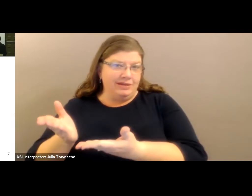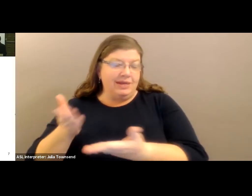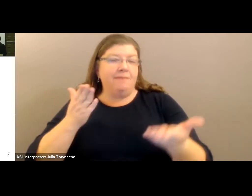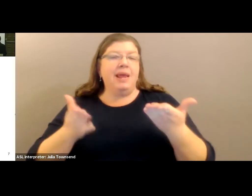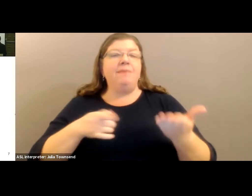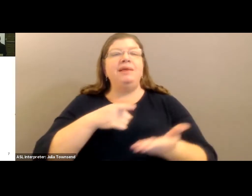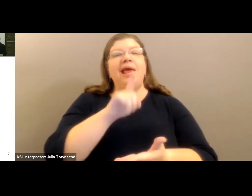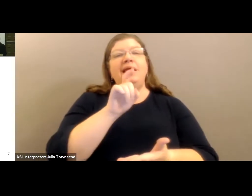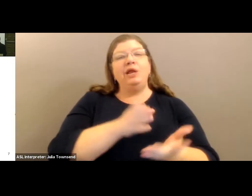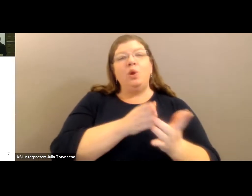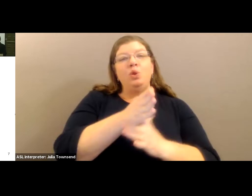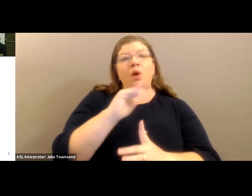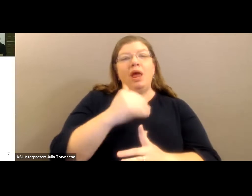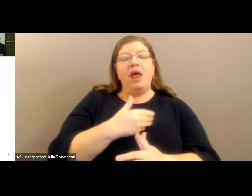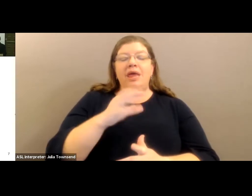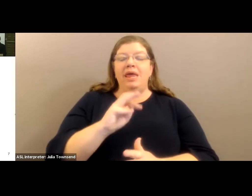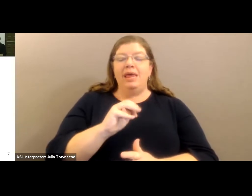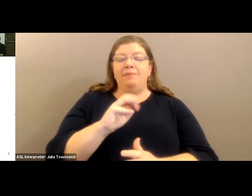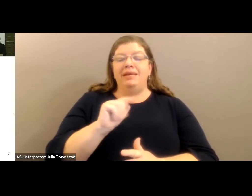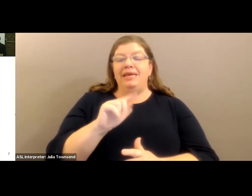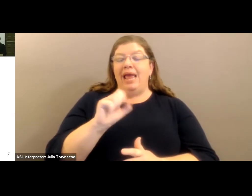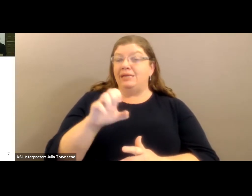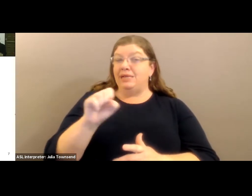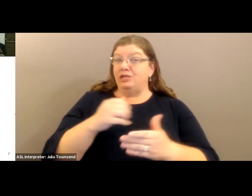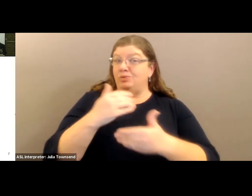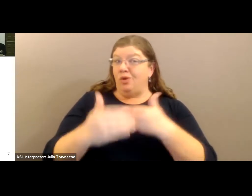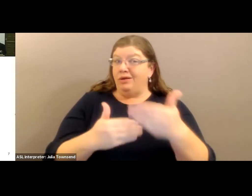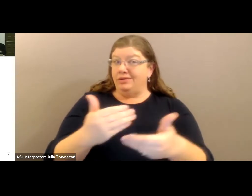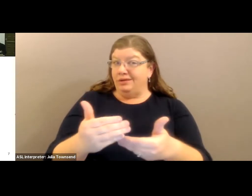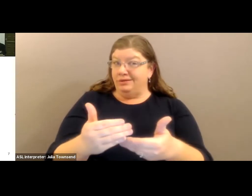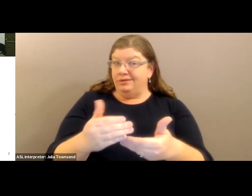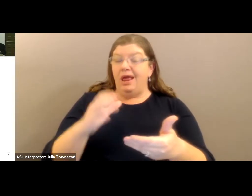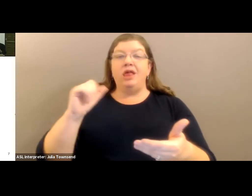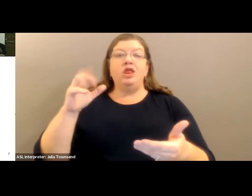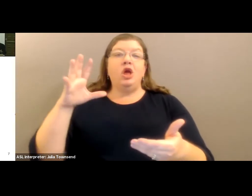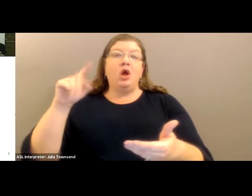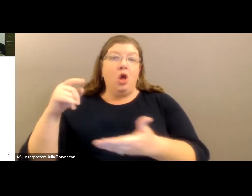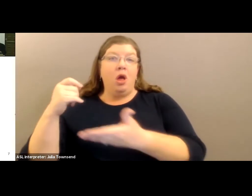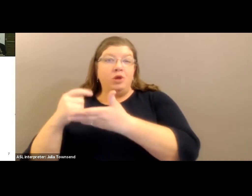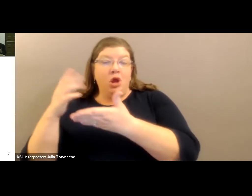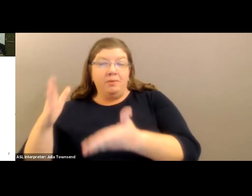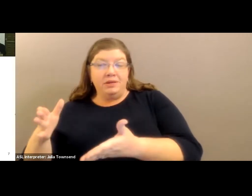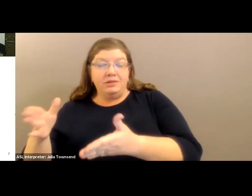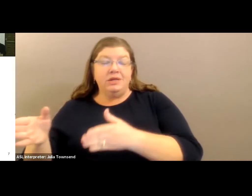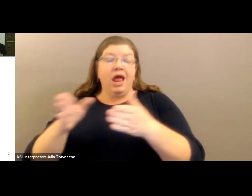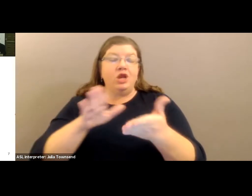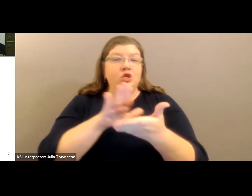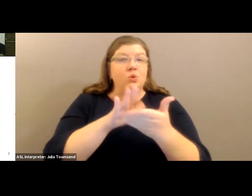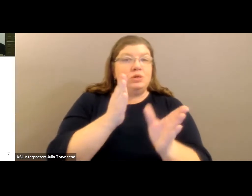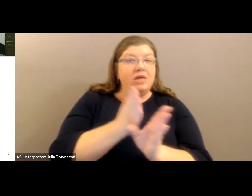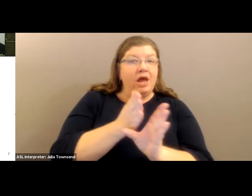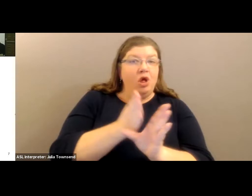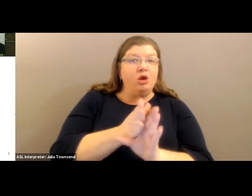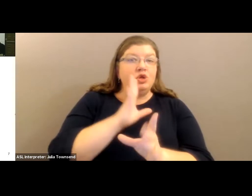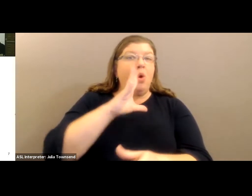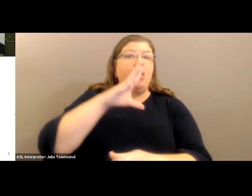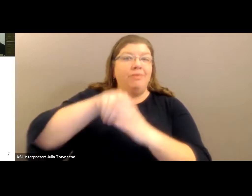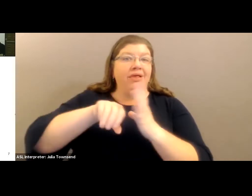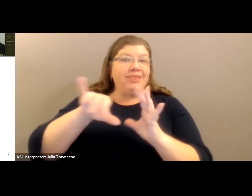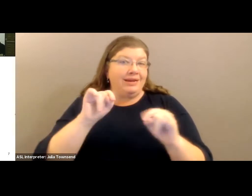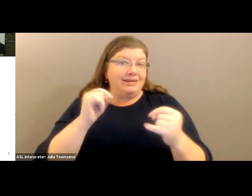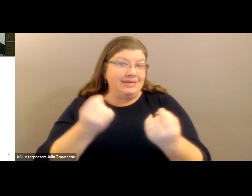go through our MTSS process, and the CALM therapists, along with school psychologists and others, are a part of that